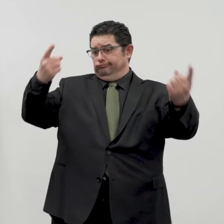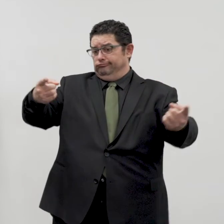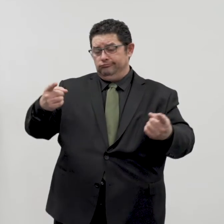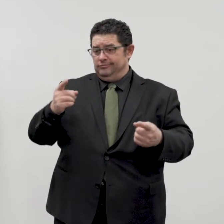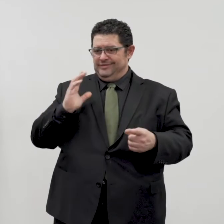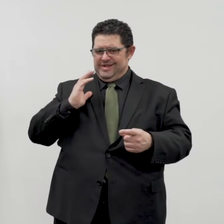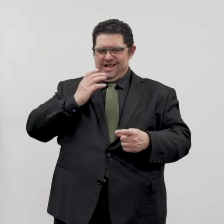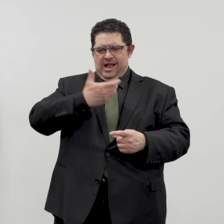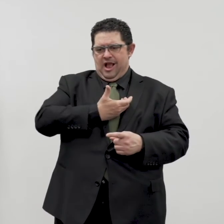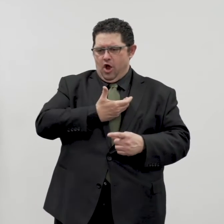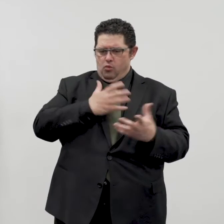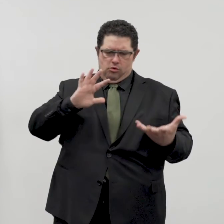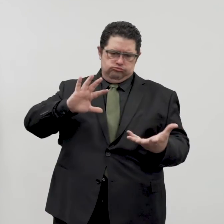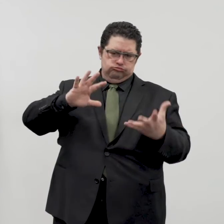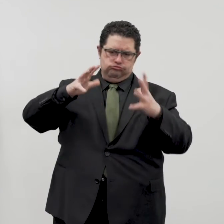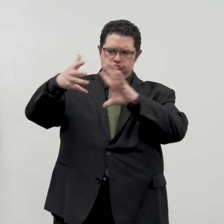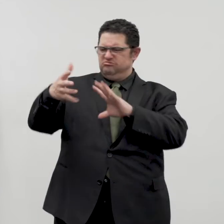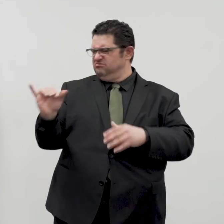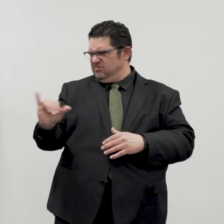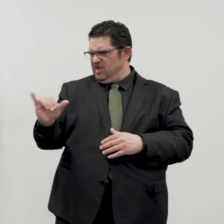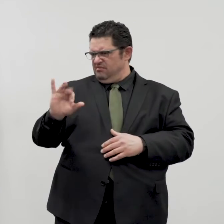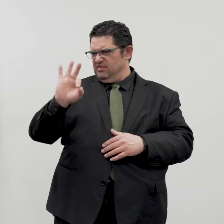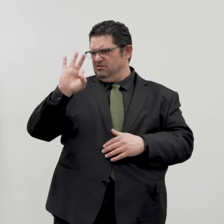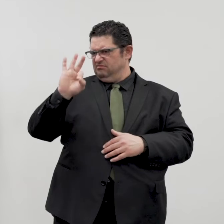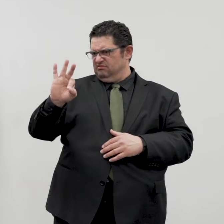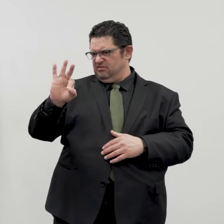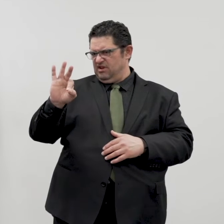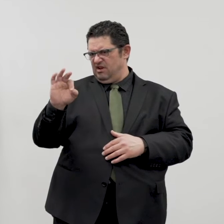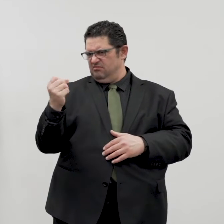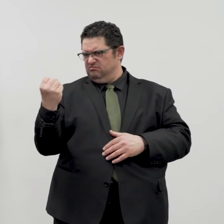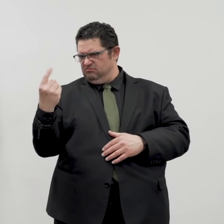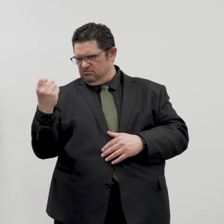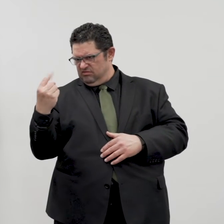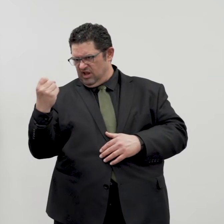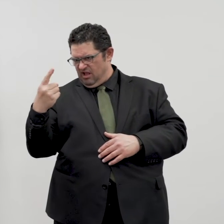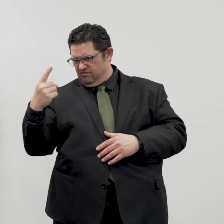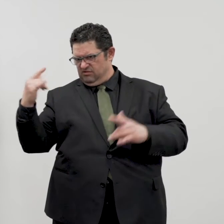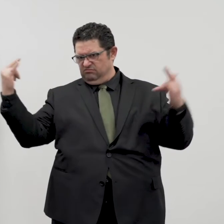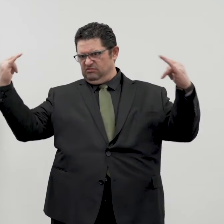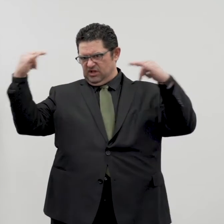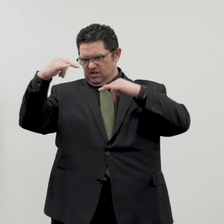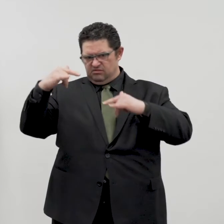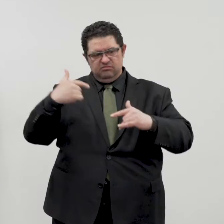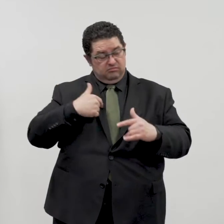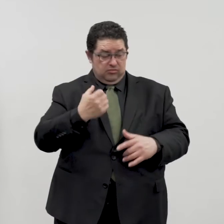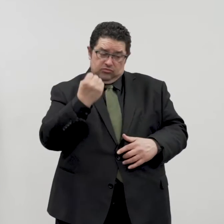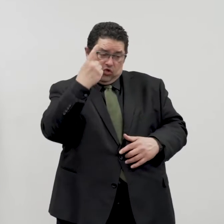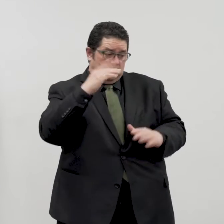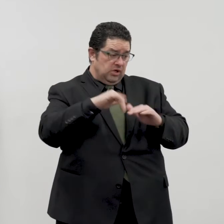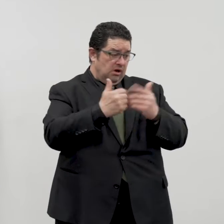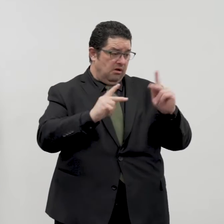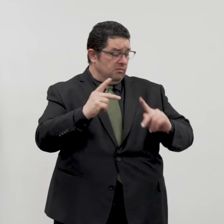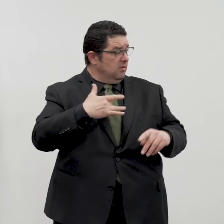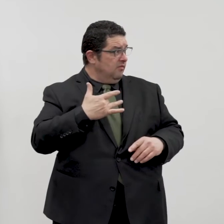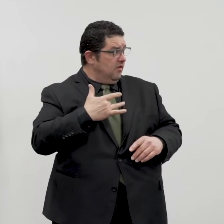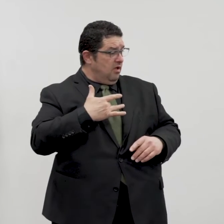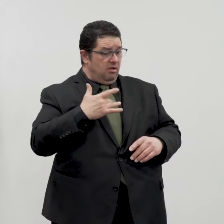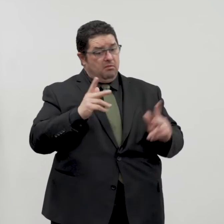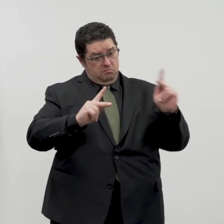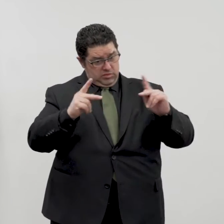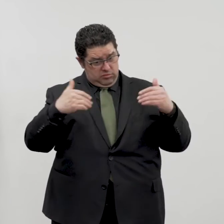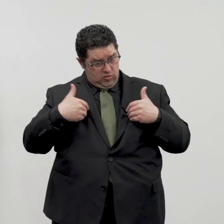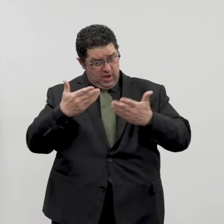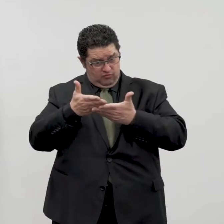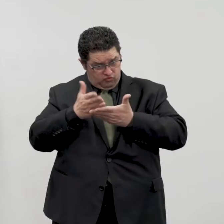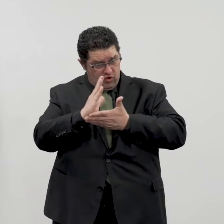this generation, and I understand how people feel. People have the right